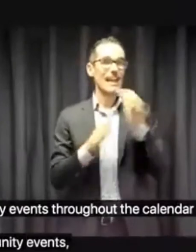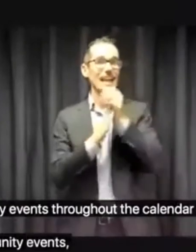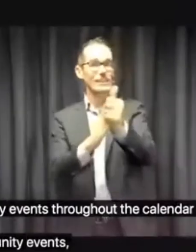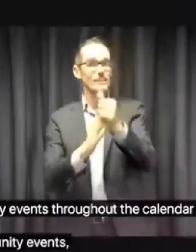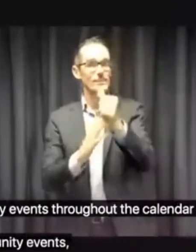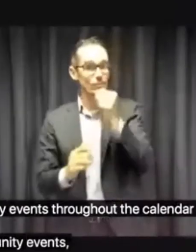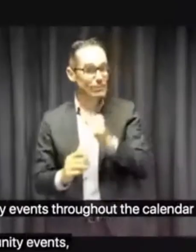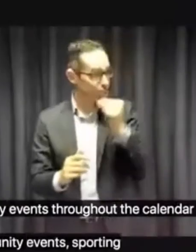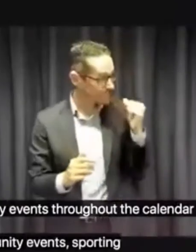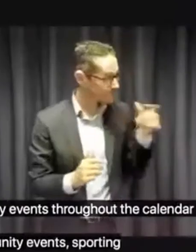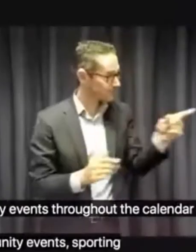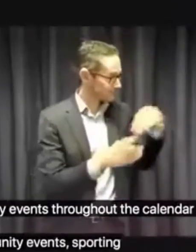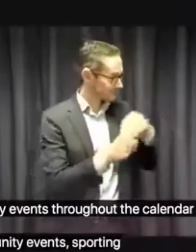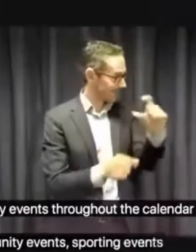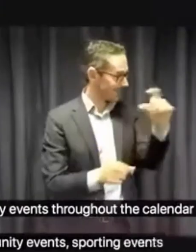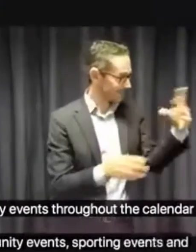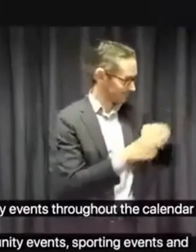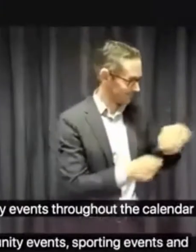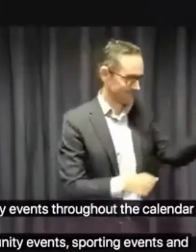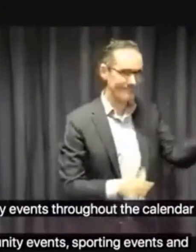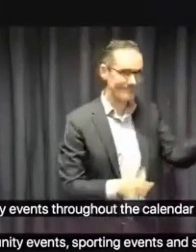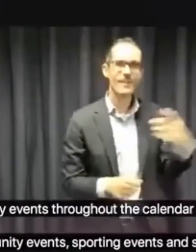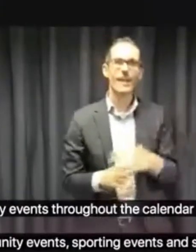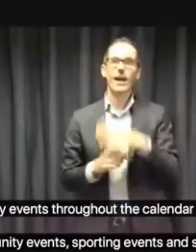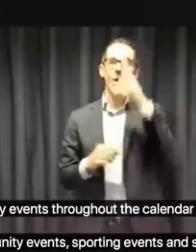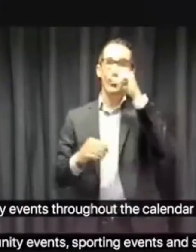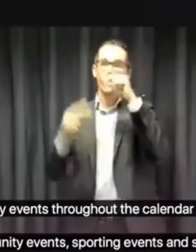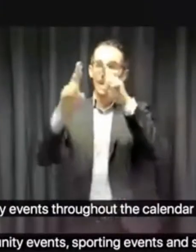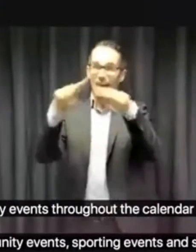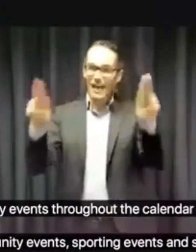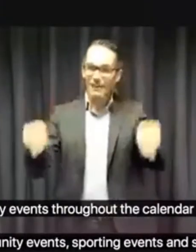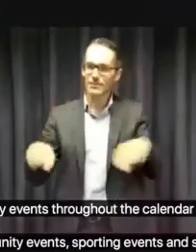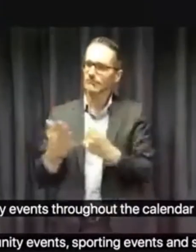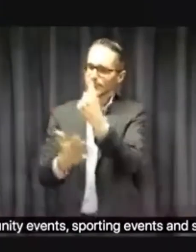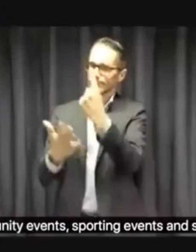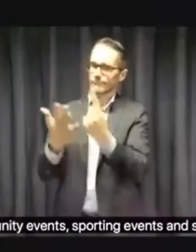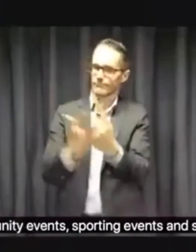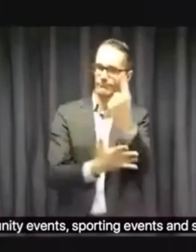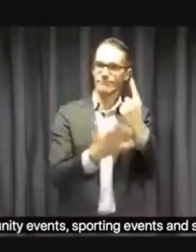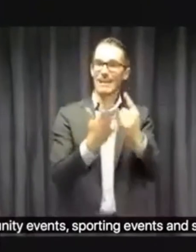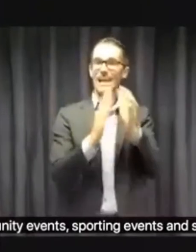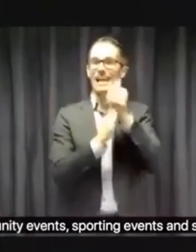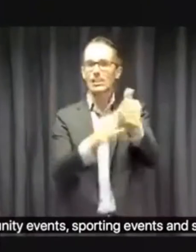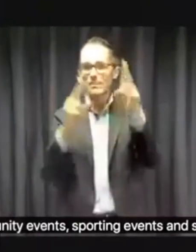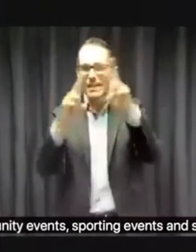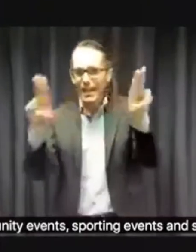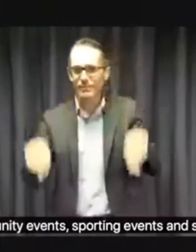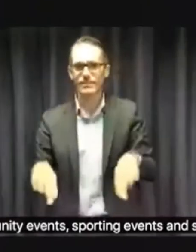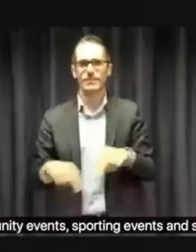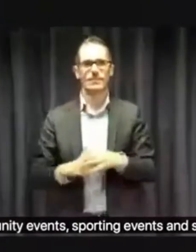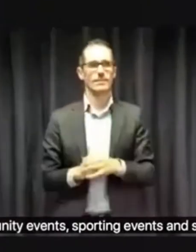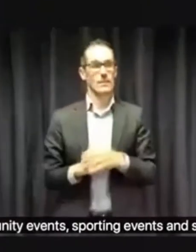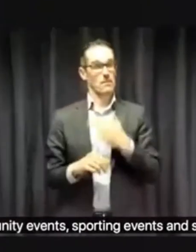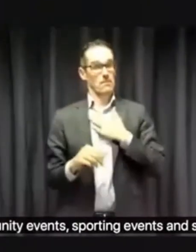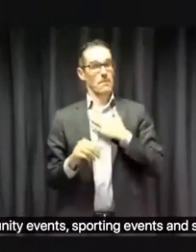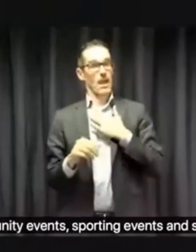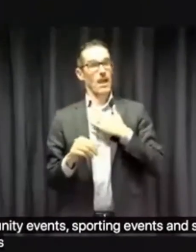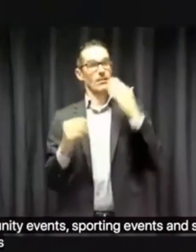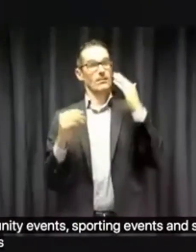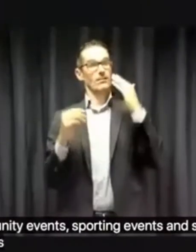There were many retreats, leadership retreats, and you were involved in some of those. Deaf youth camps that occurred time and time